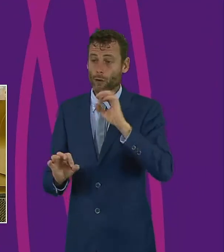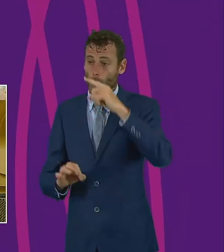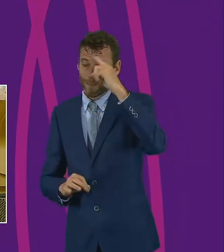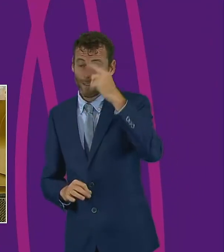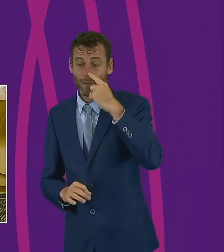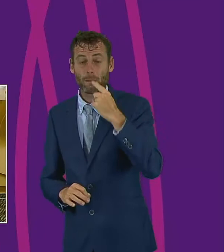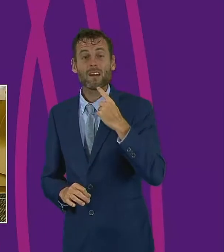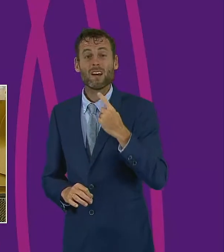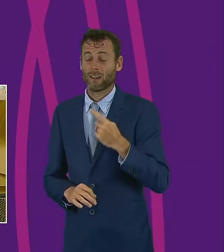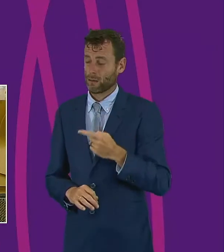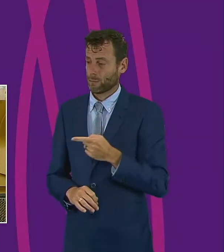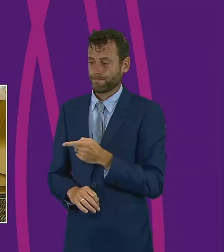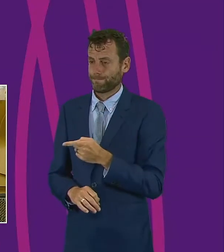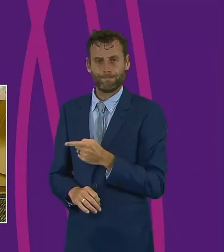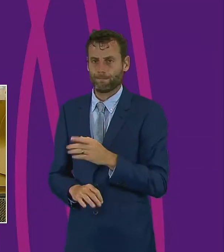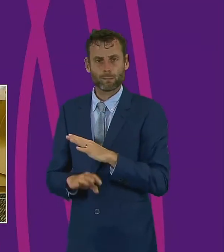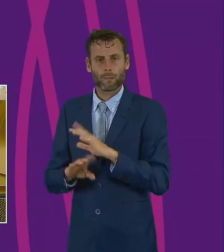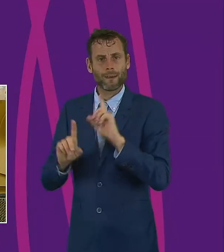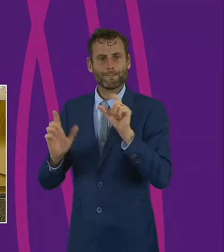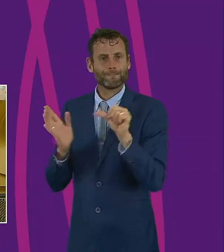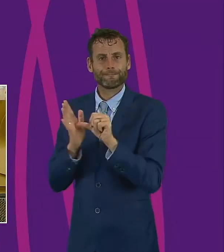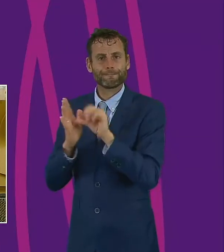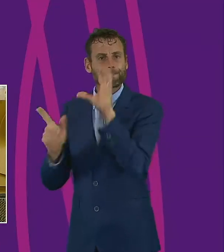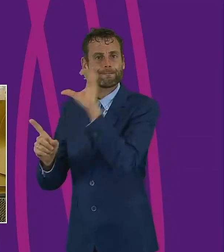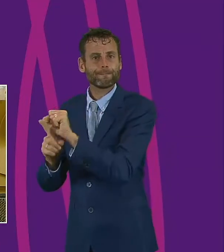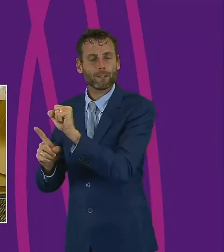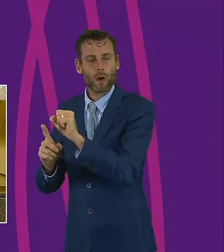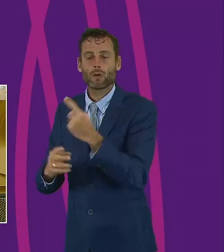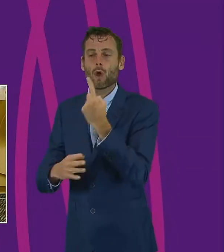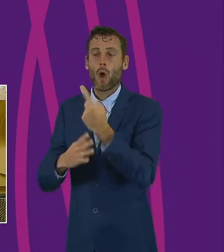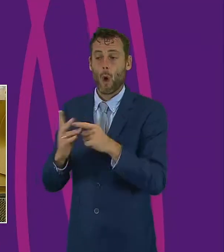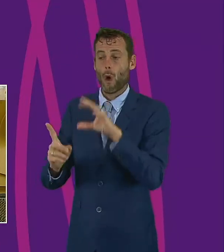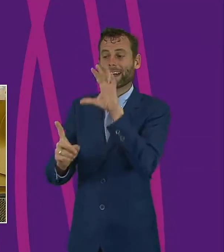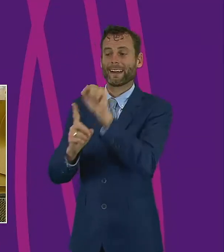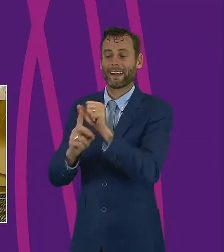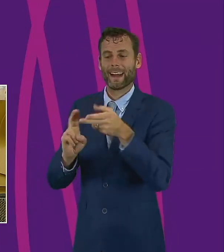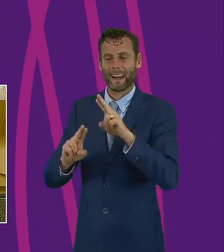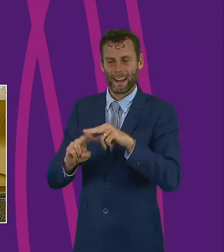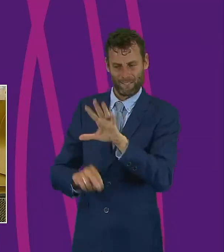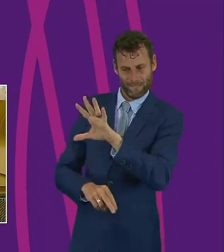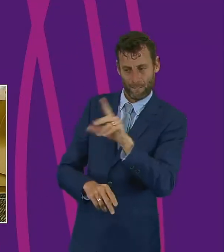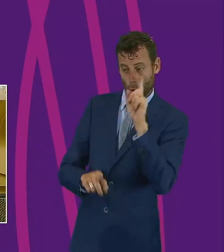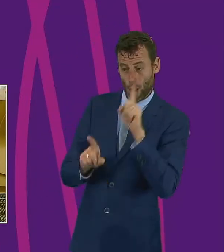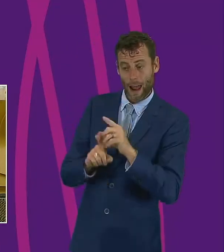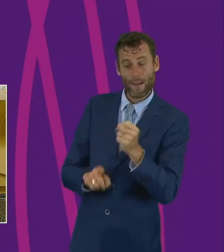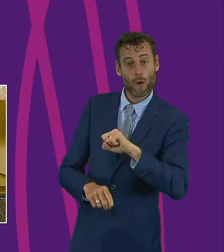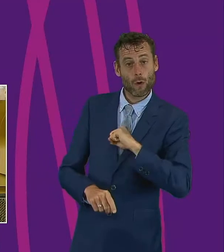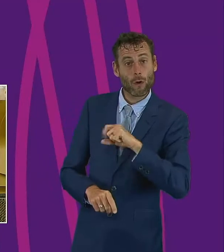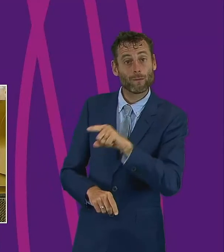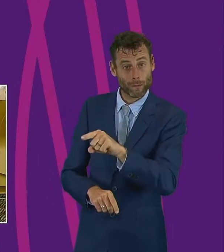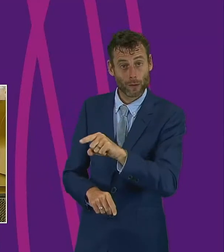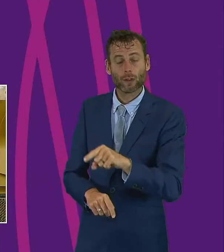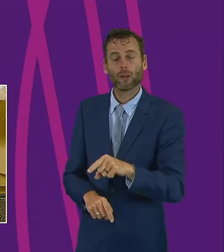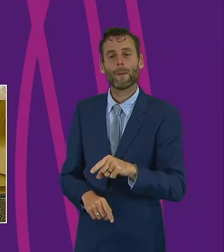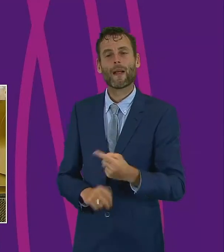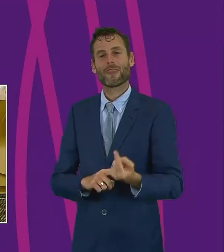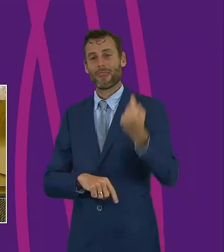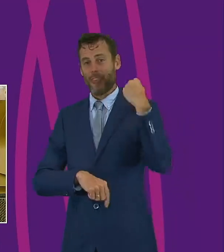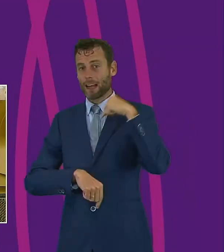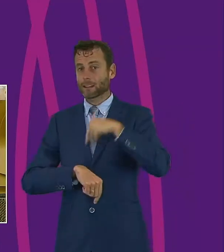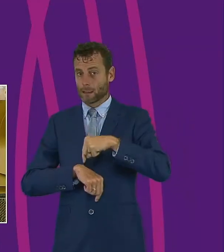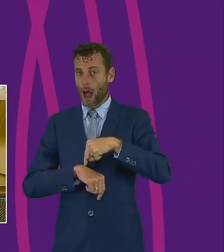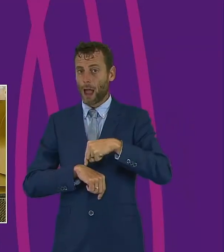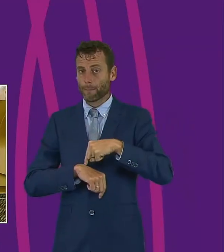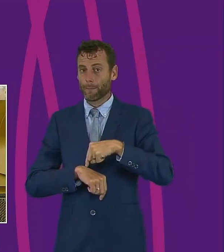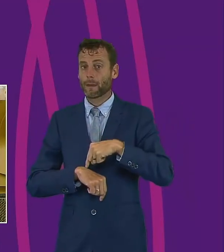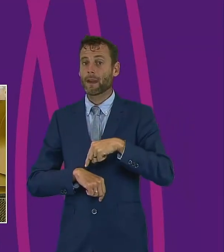thought that was less effective than it is thought it might be now, and therefore our policy practice has developed. But the other point I've